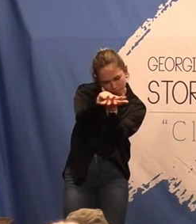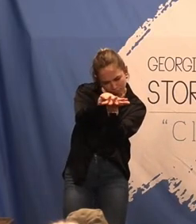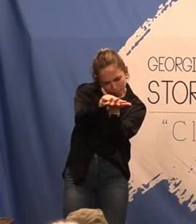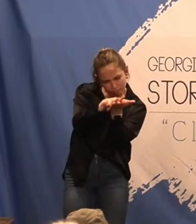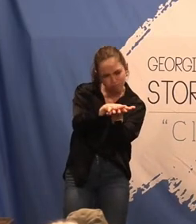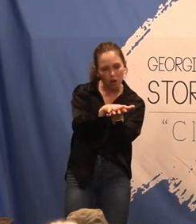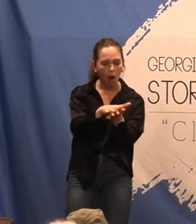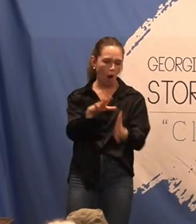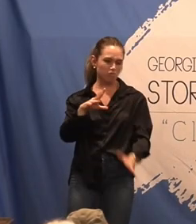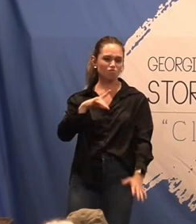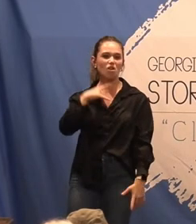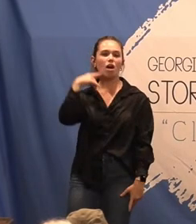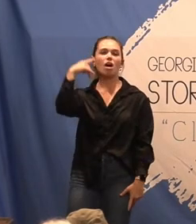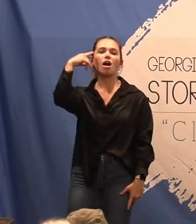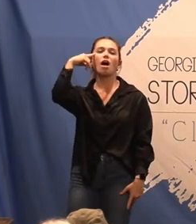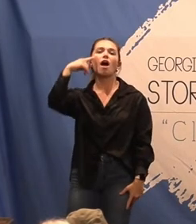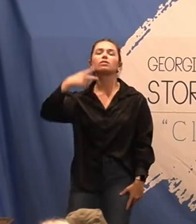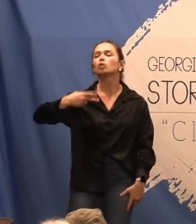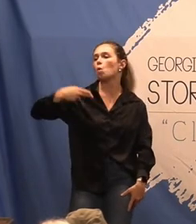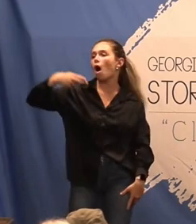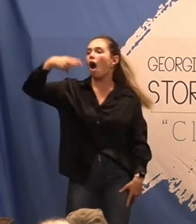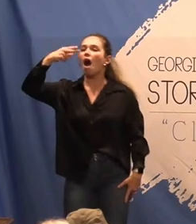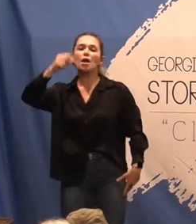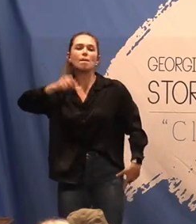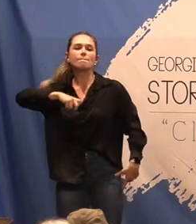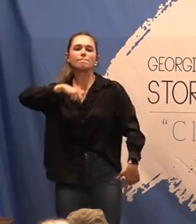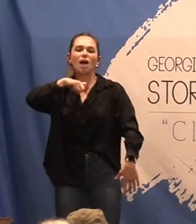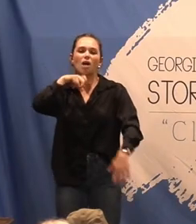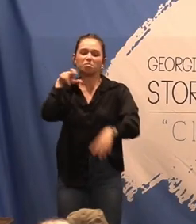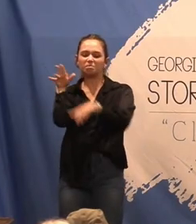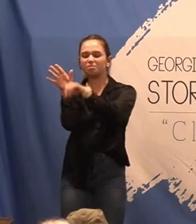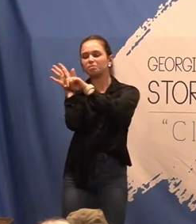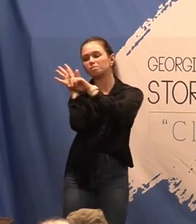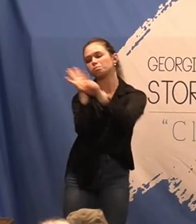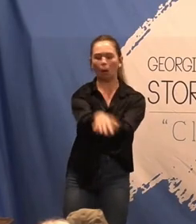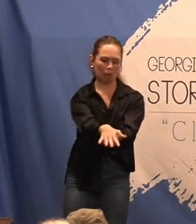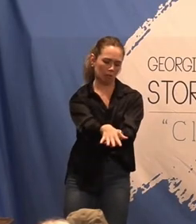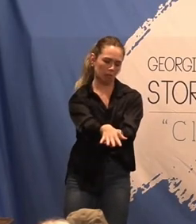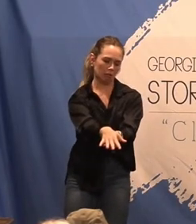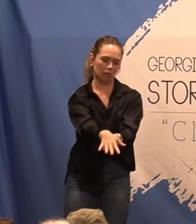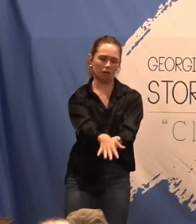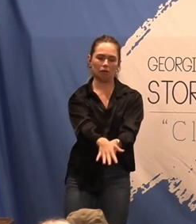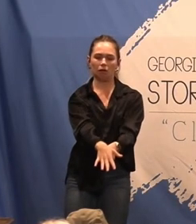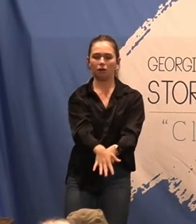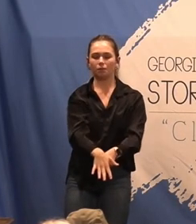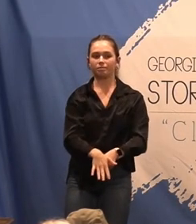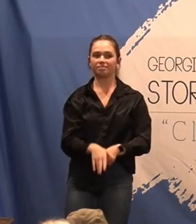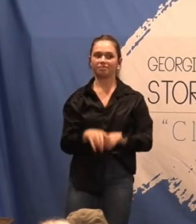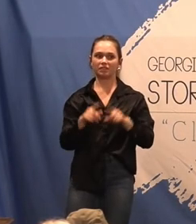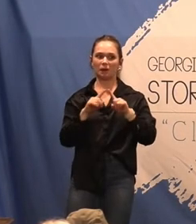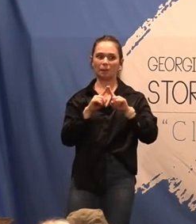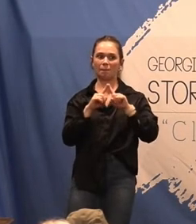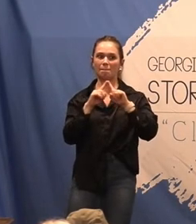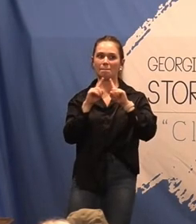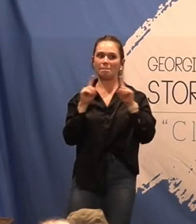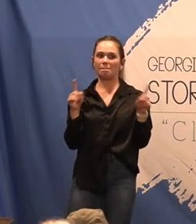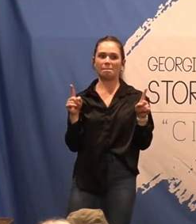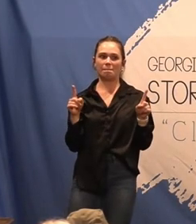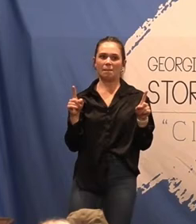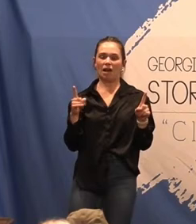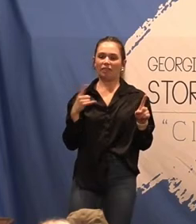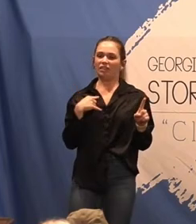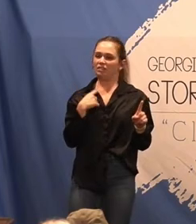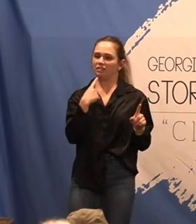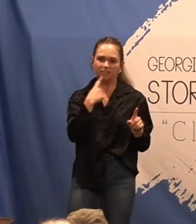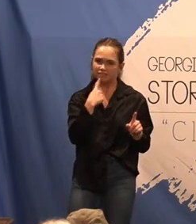regal heads, once held on so high, were squished into whatever was left. But despite this